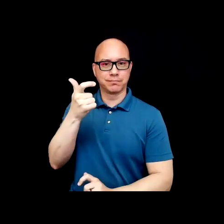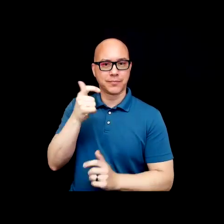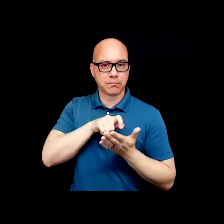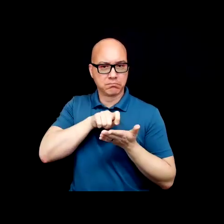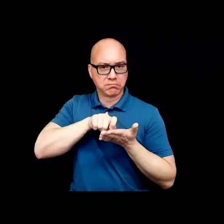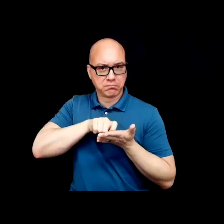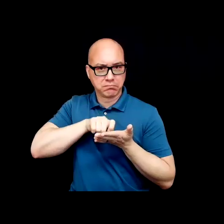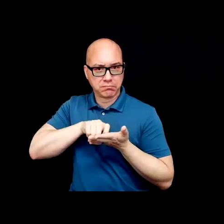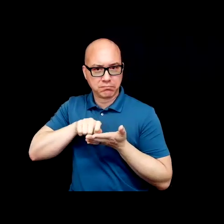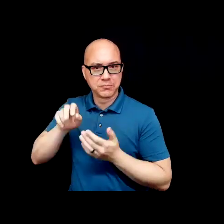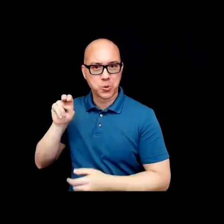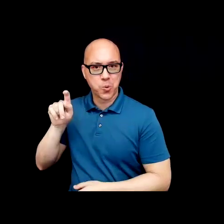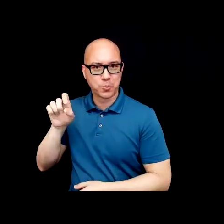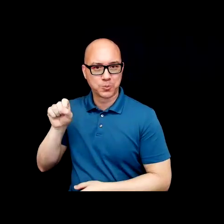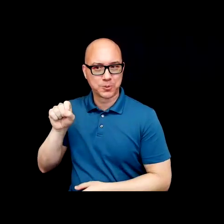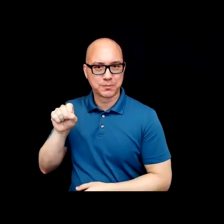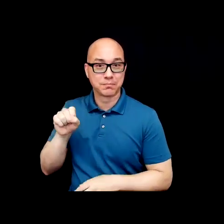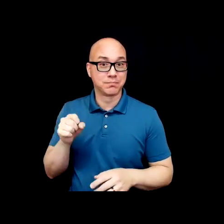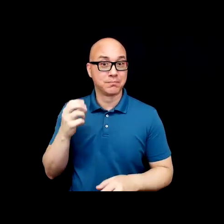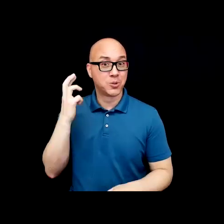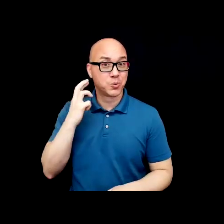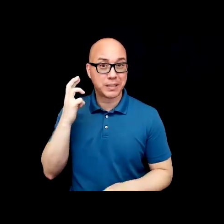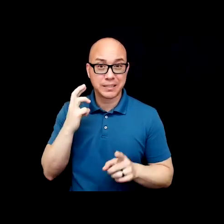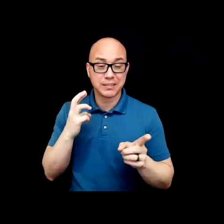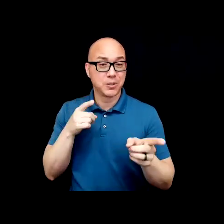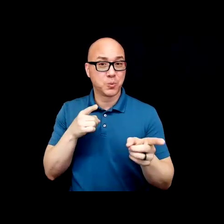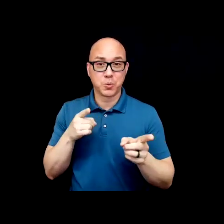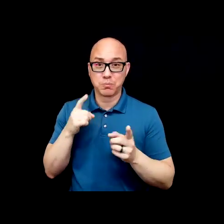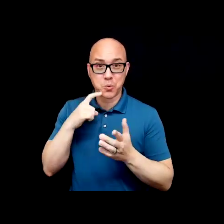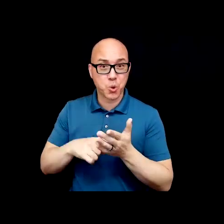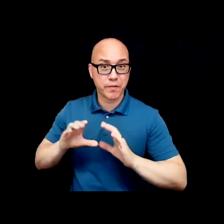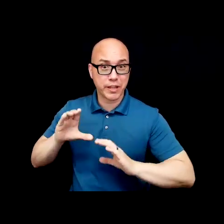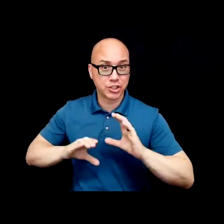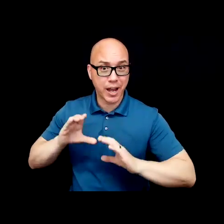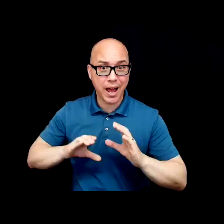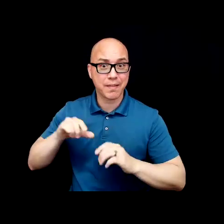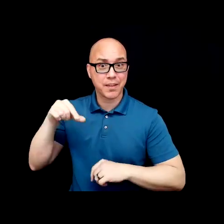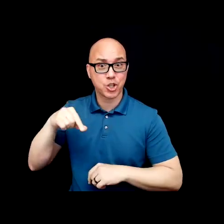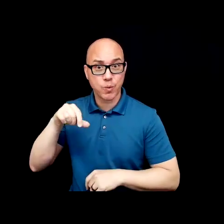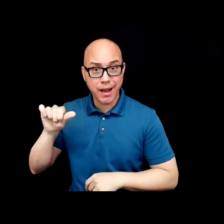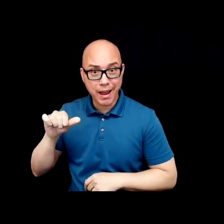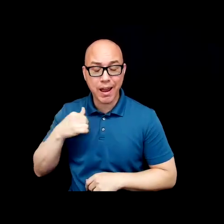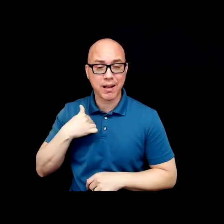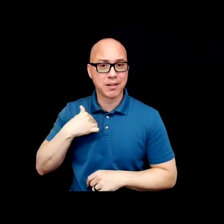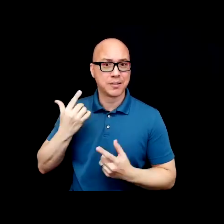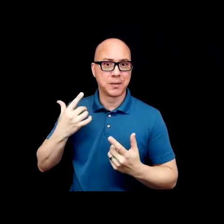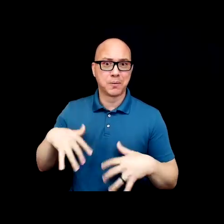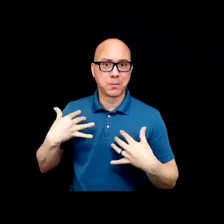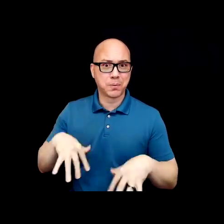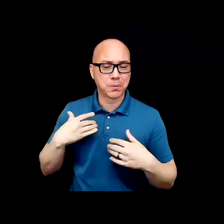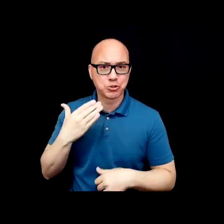take some notes, because you guys are really asking some great questions. I've been responding to a few of you all in the